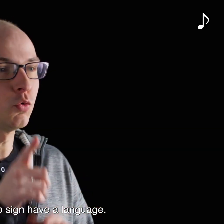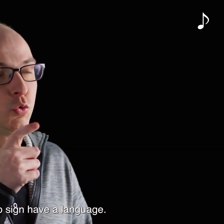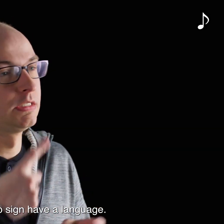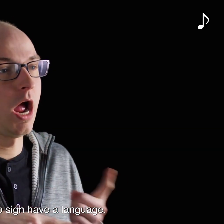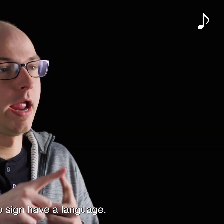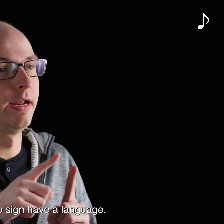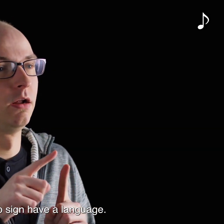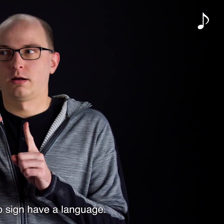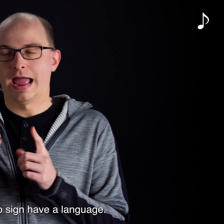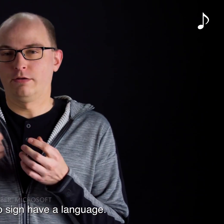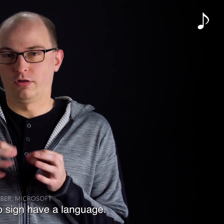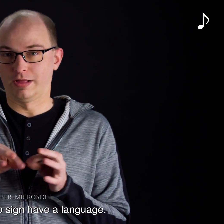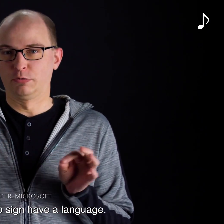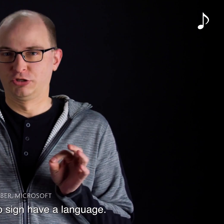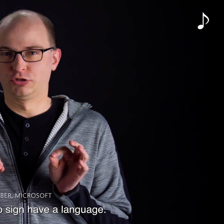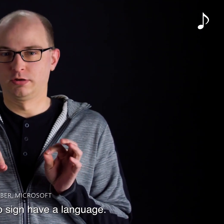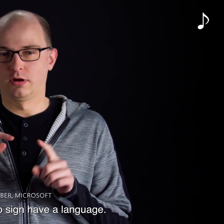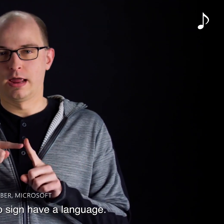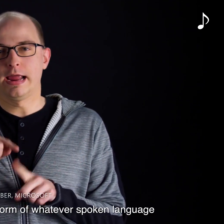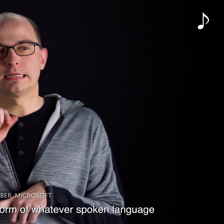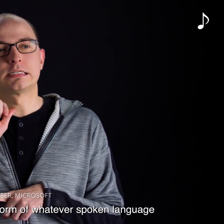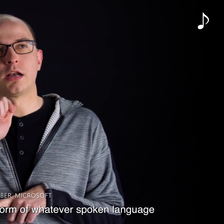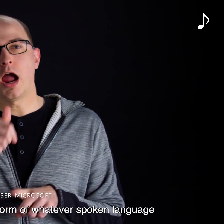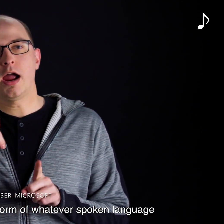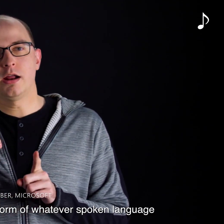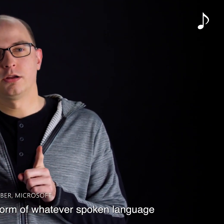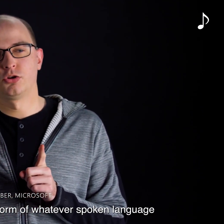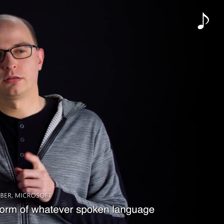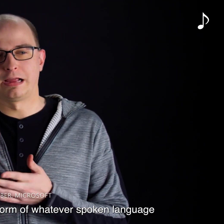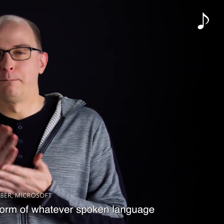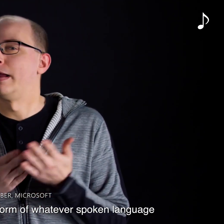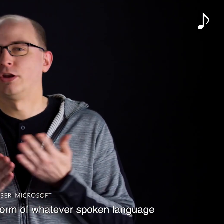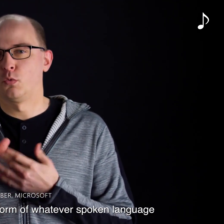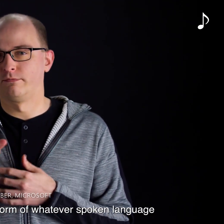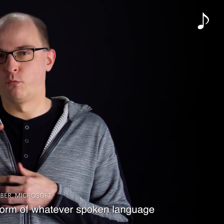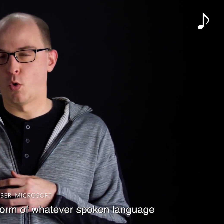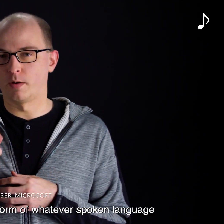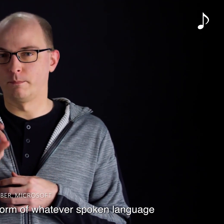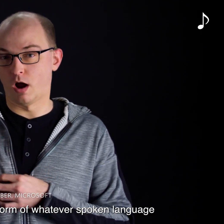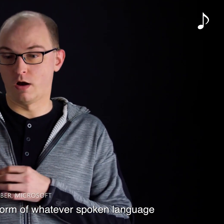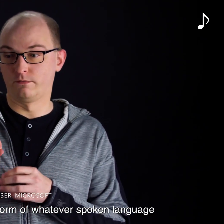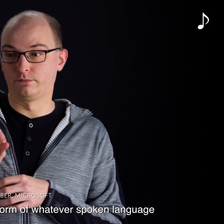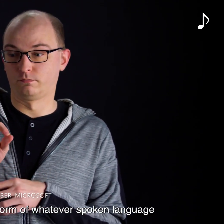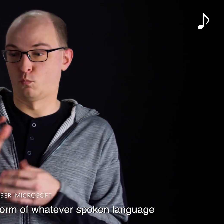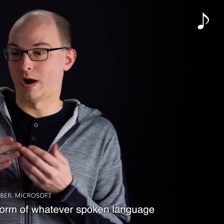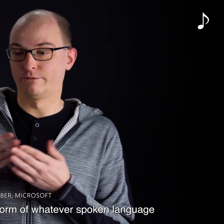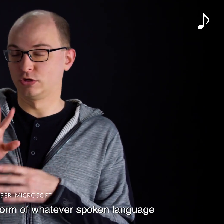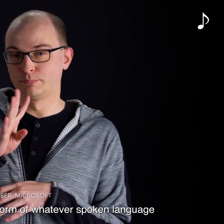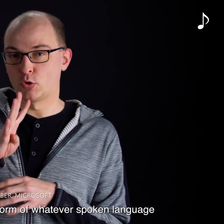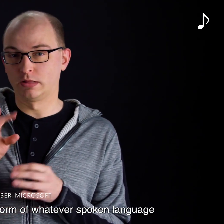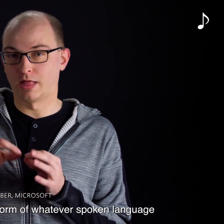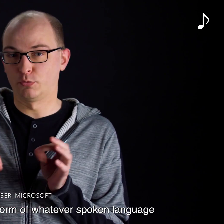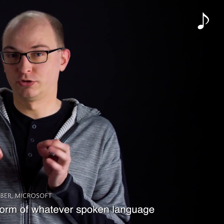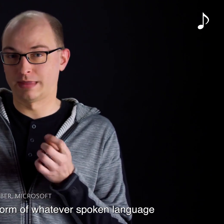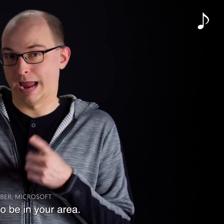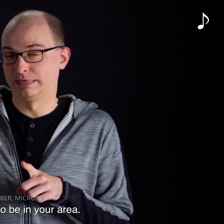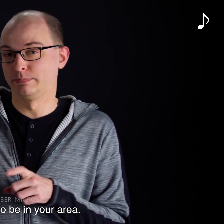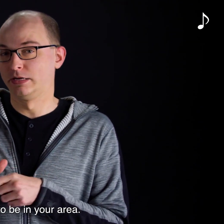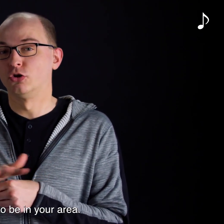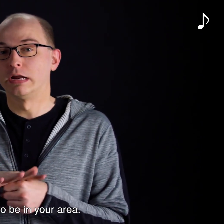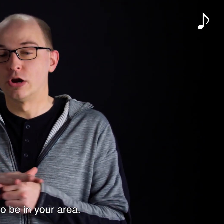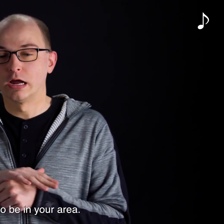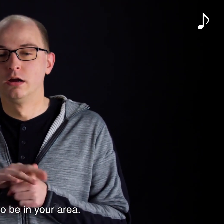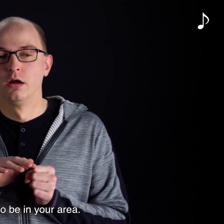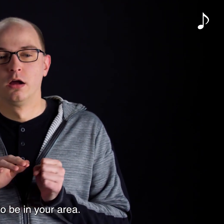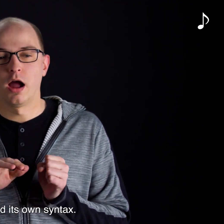Transcription Individuals who sign have a language. It's not just like a manual form of whatever spoken language that